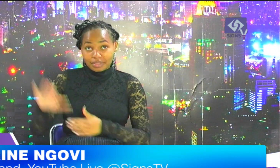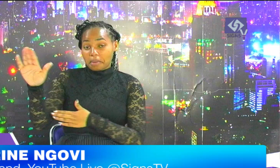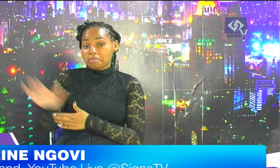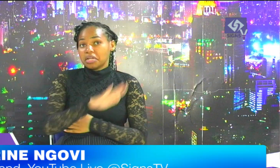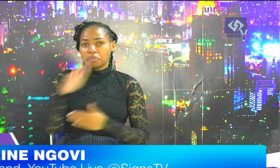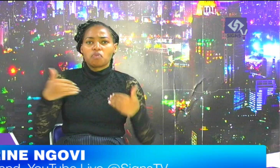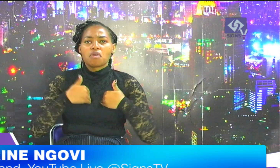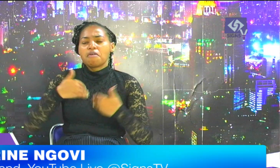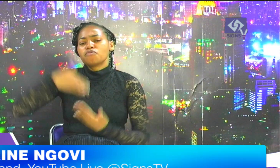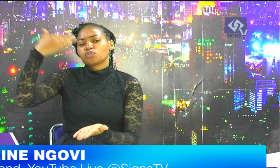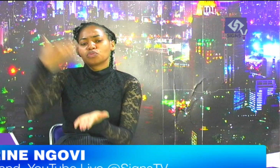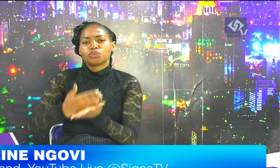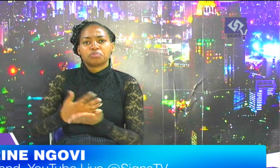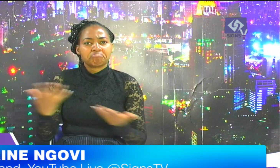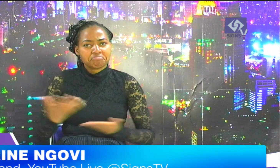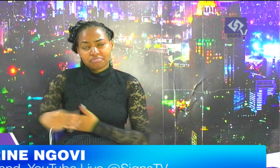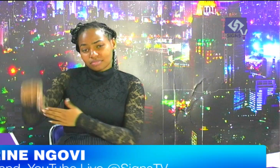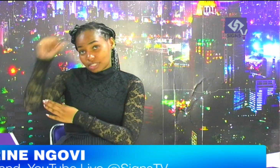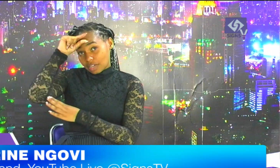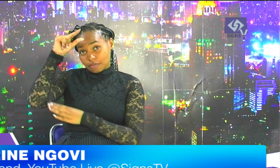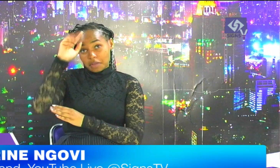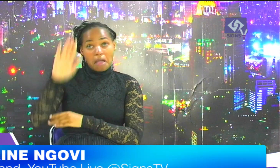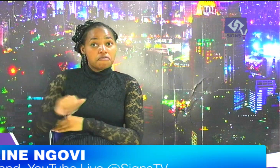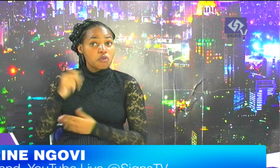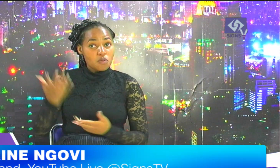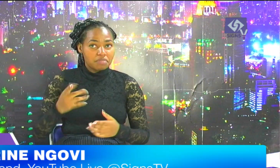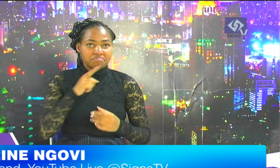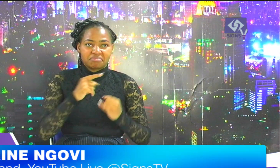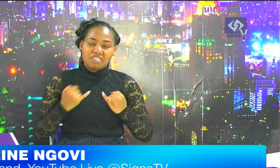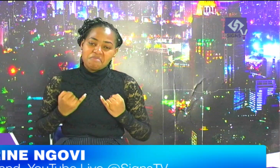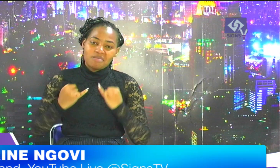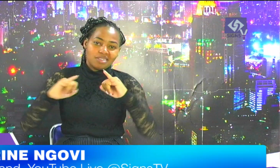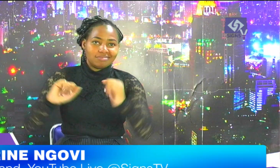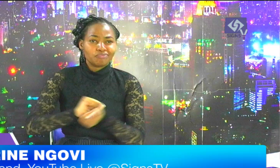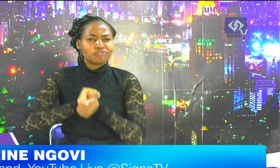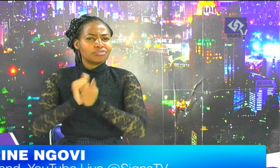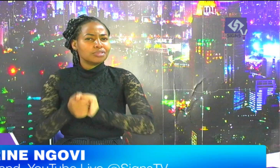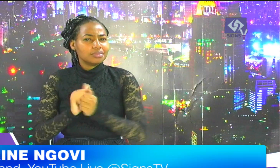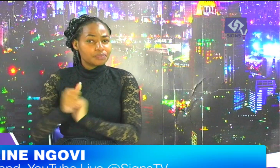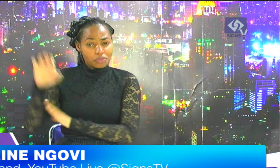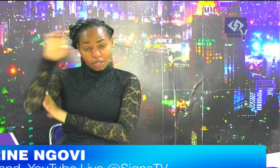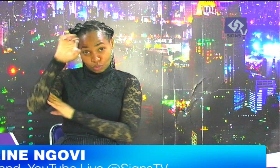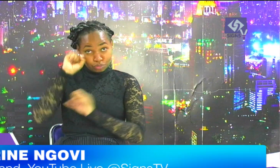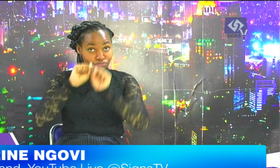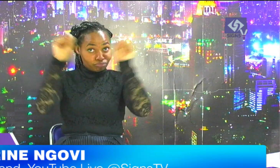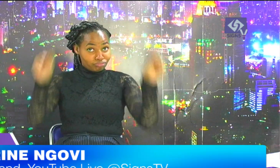On to our next news item. The Parliament has stopped the government